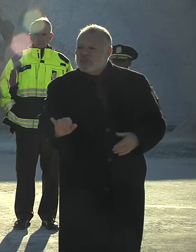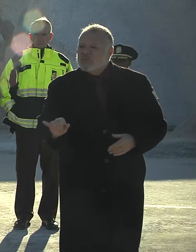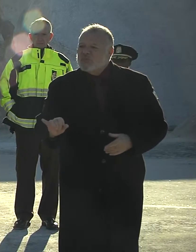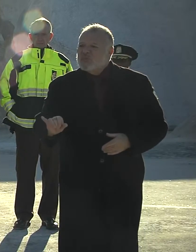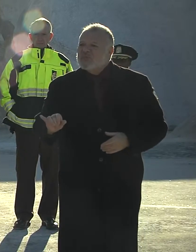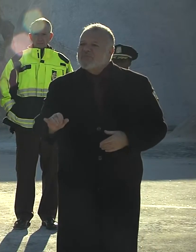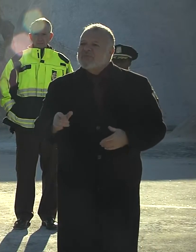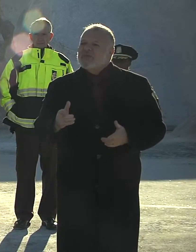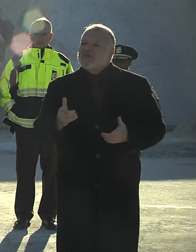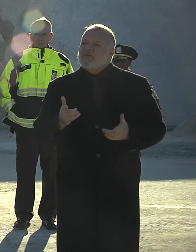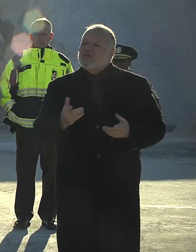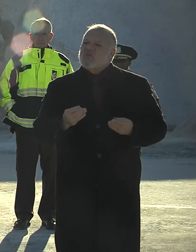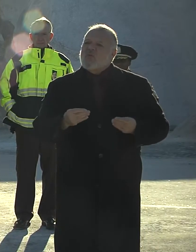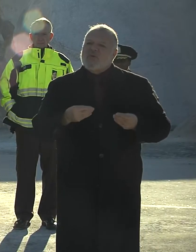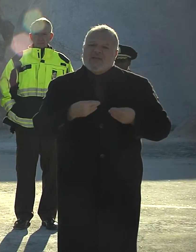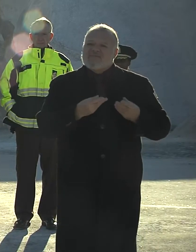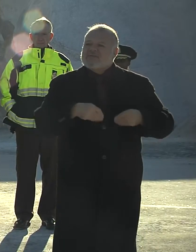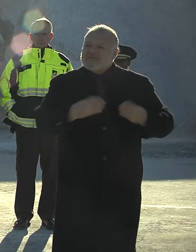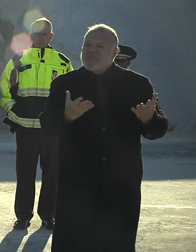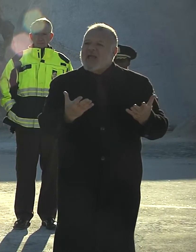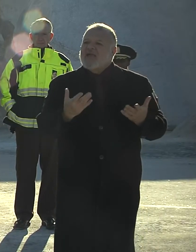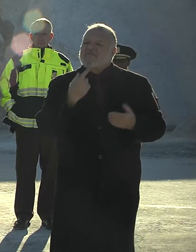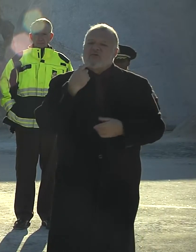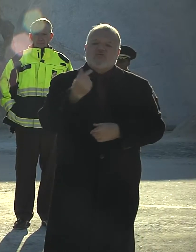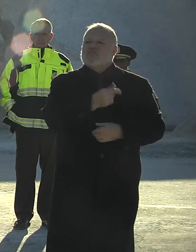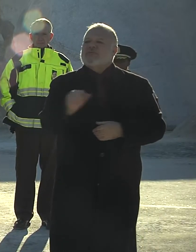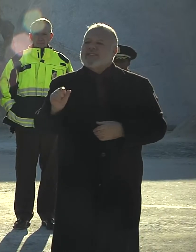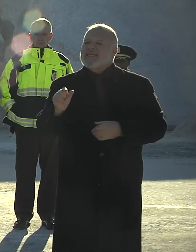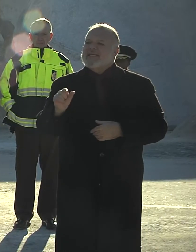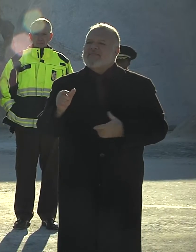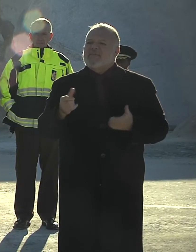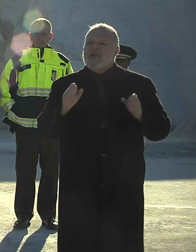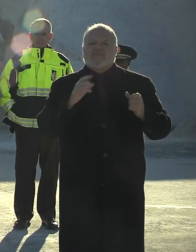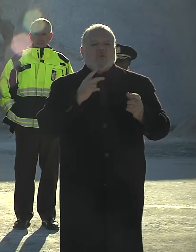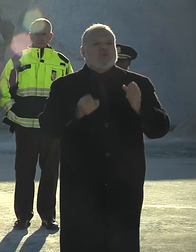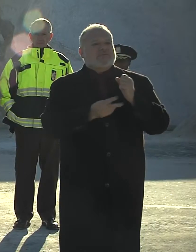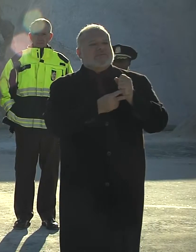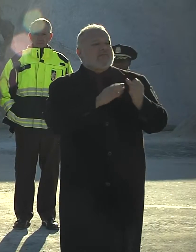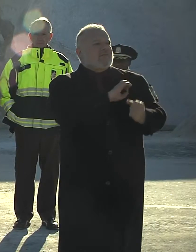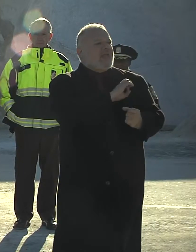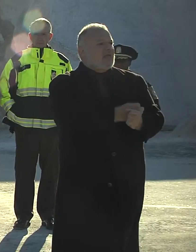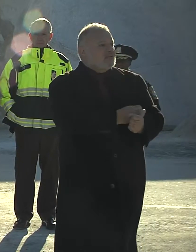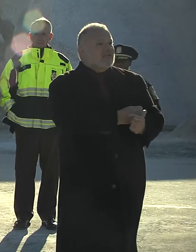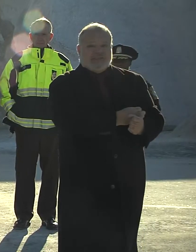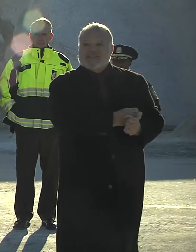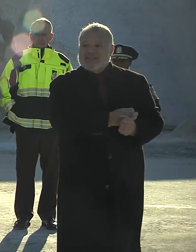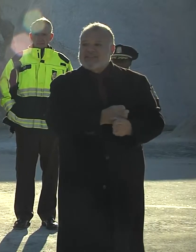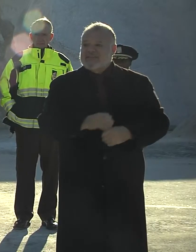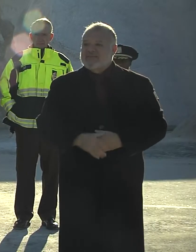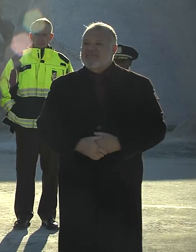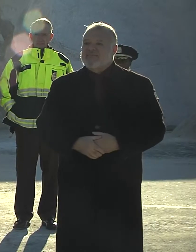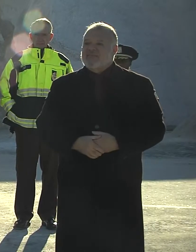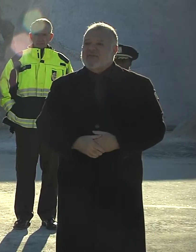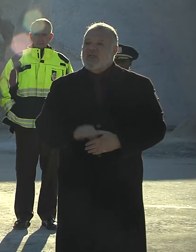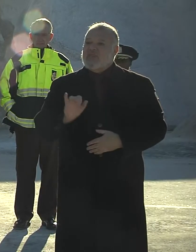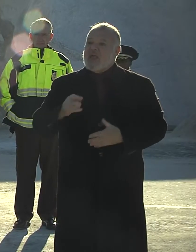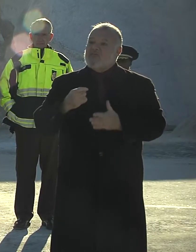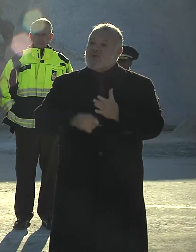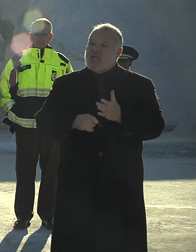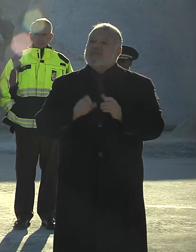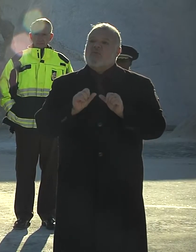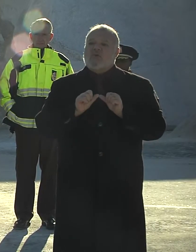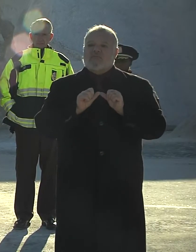green and affordable energy available to all. These prices will stay throughout